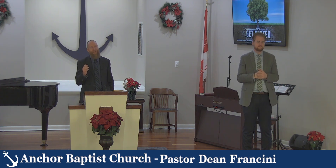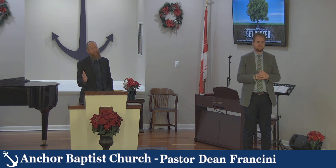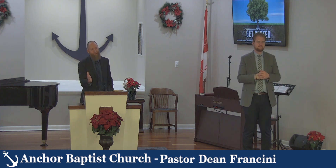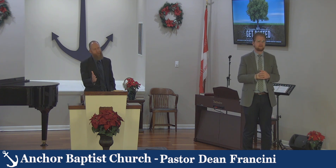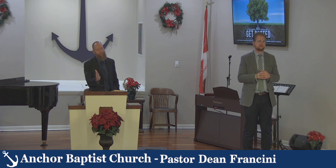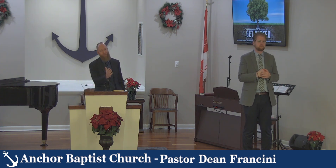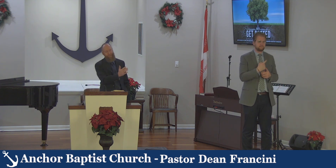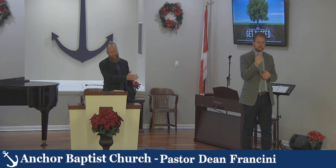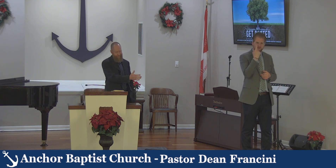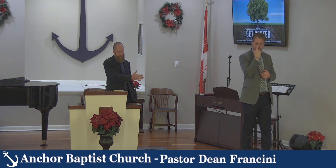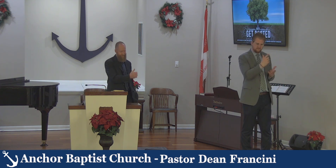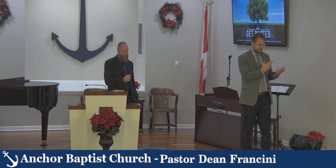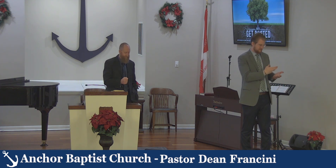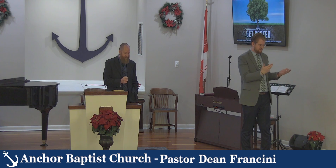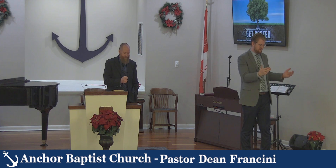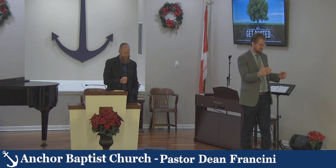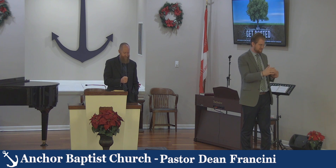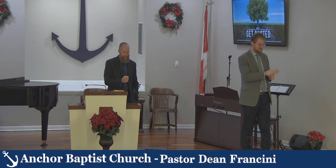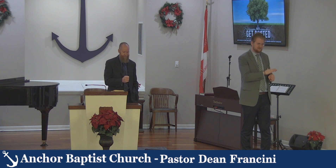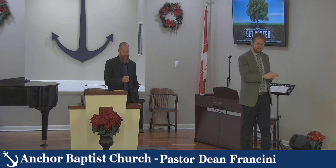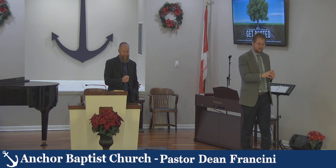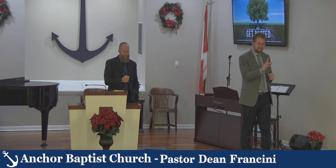for things that are completely ungodly.